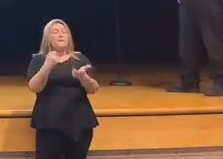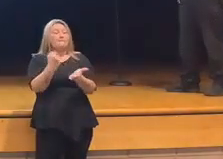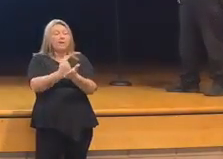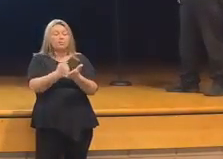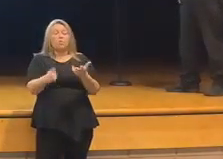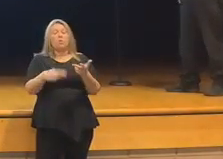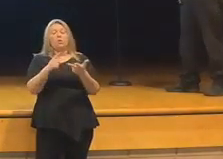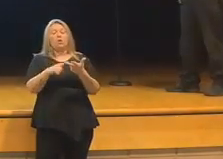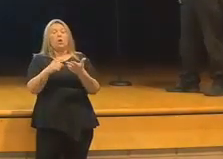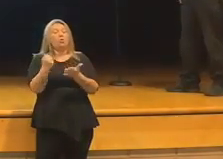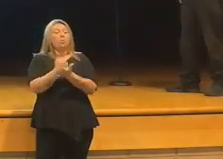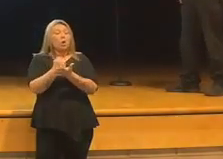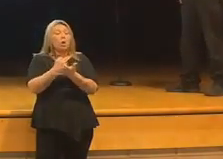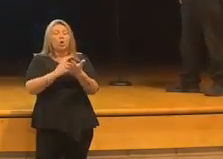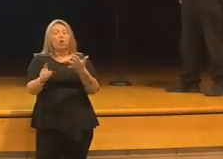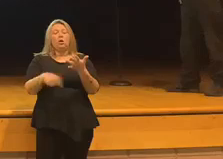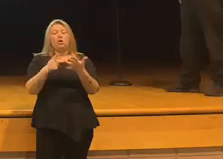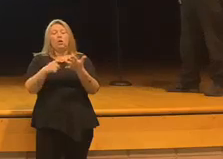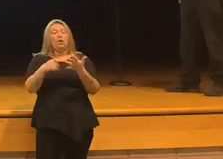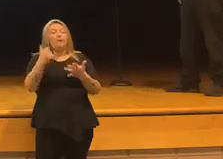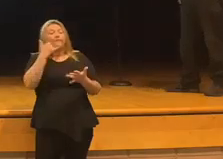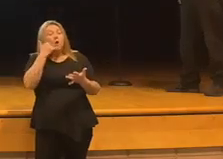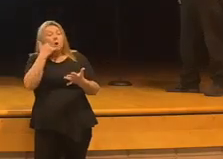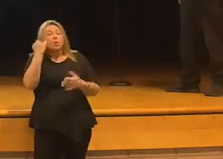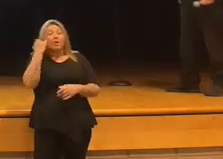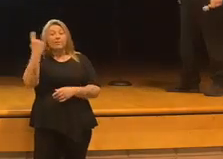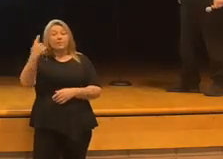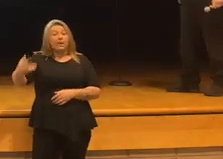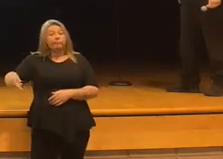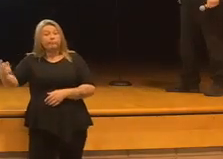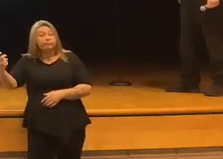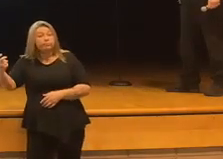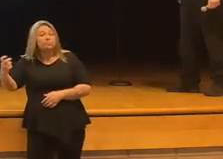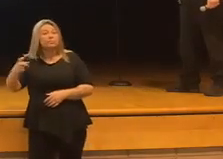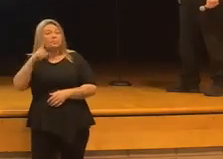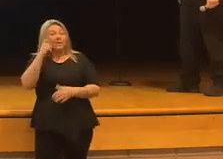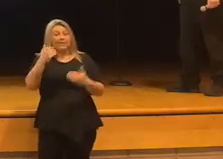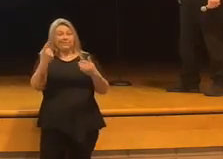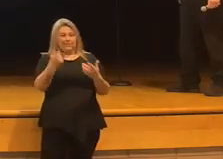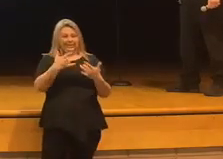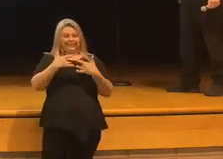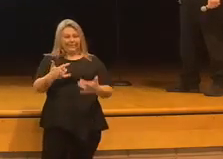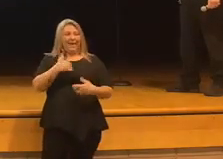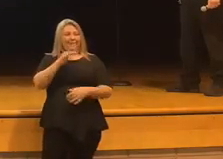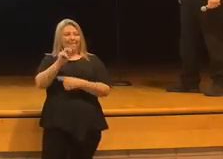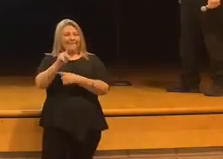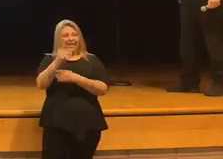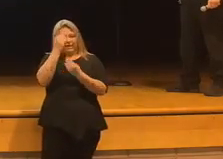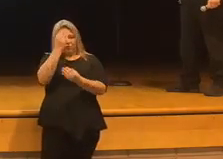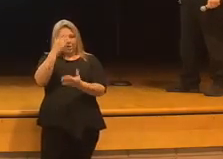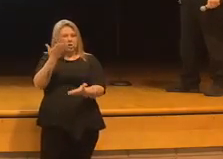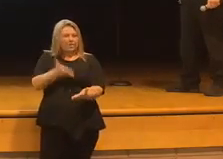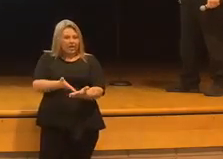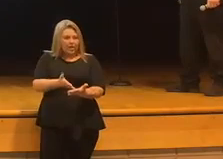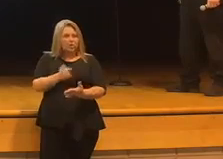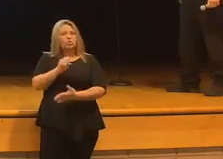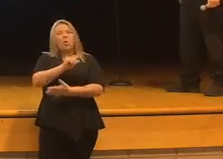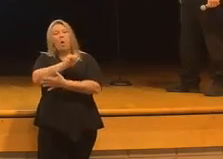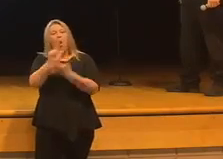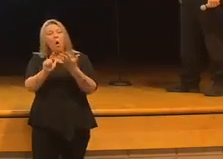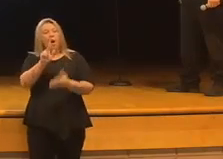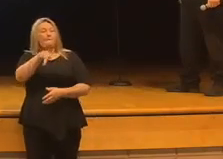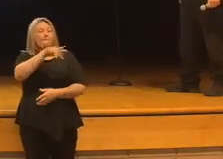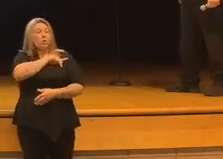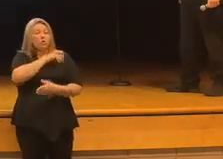credit cards, phones if somebody else gets it, because it's usually got your bank information in it. So all those personal informations, kids